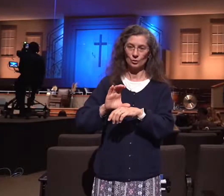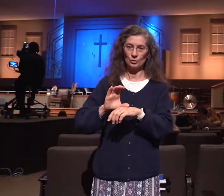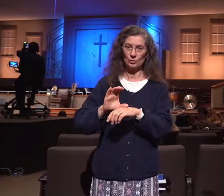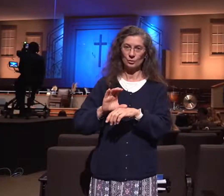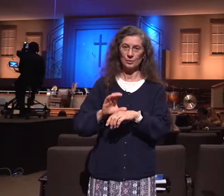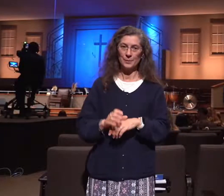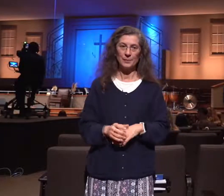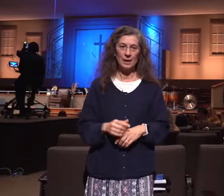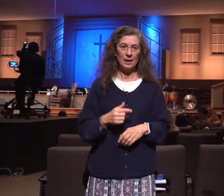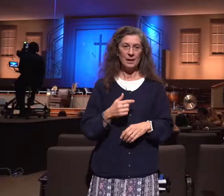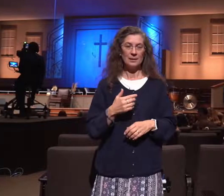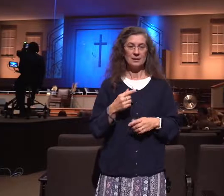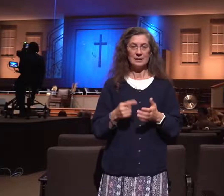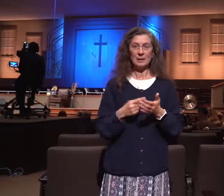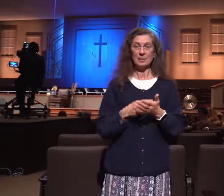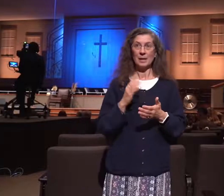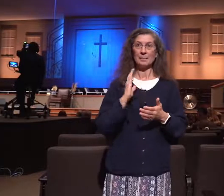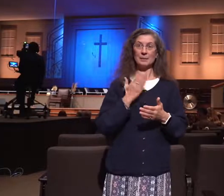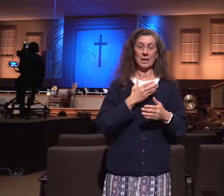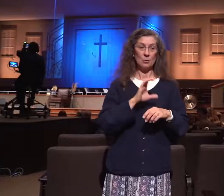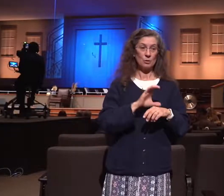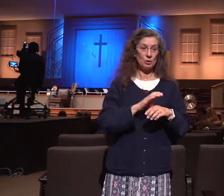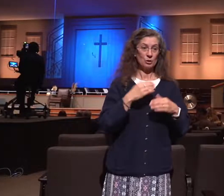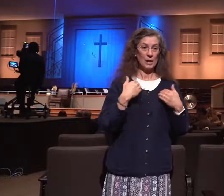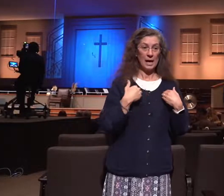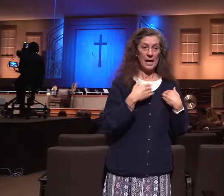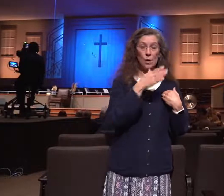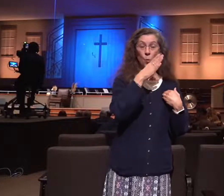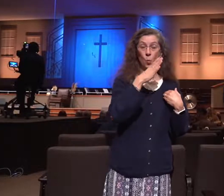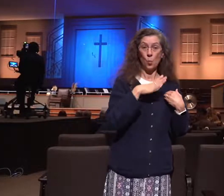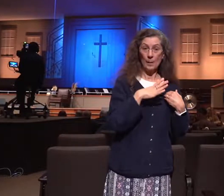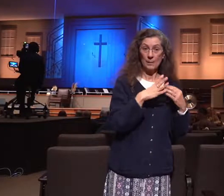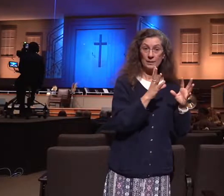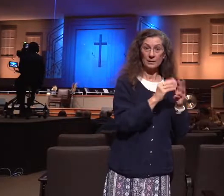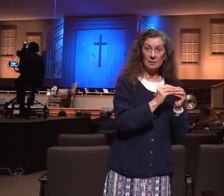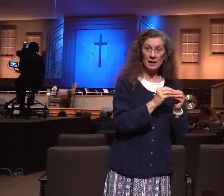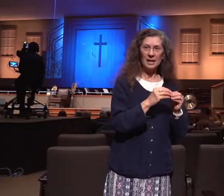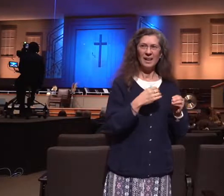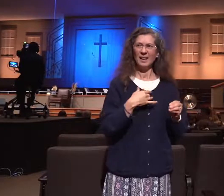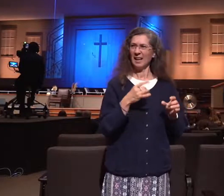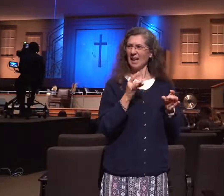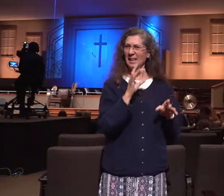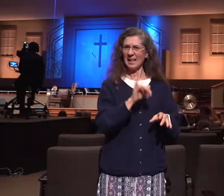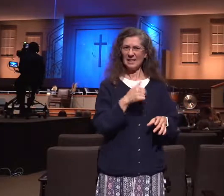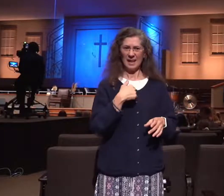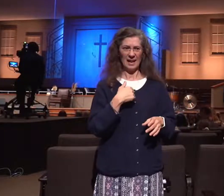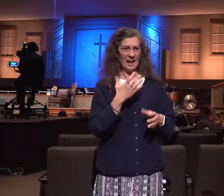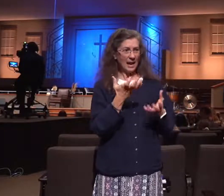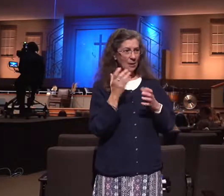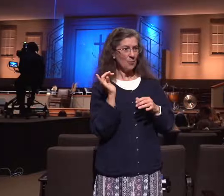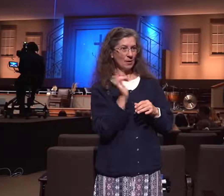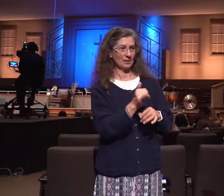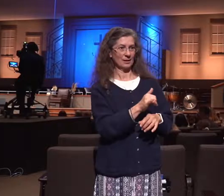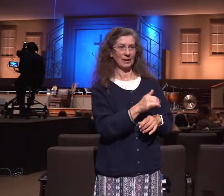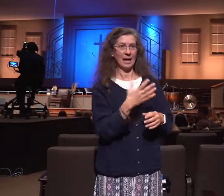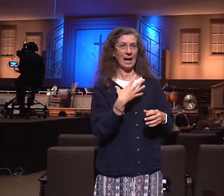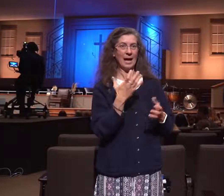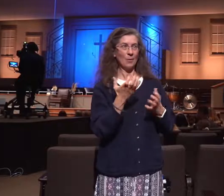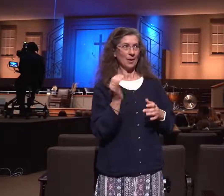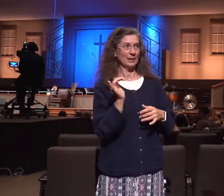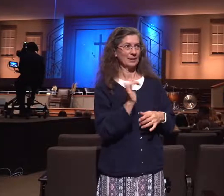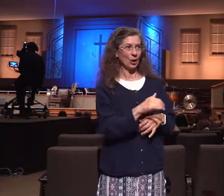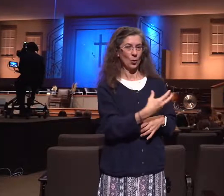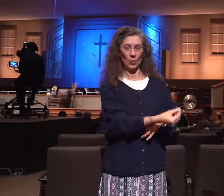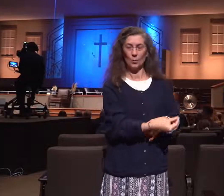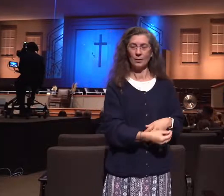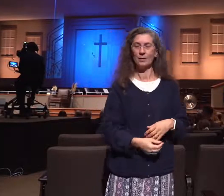because I couldn't go. I mean, man, we don't have to go to church. We get to go to church. We don't have